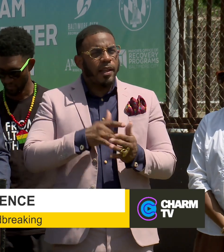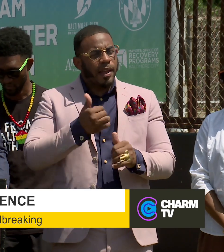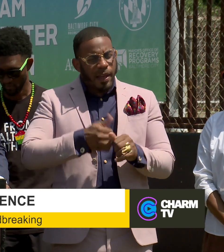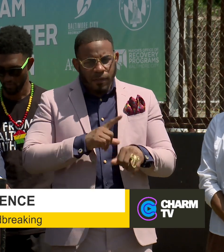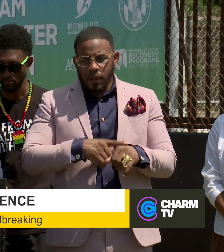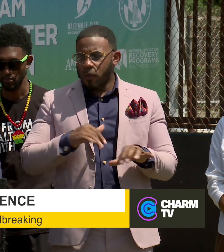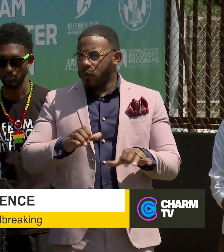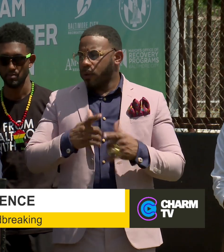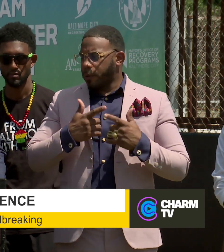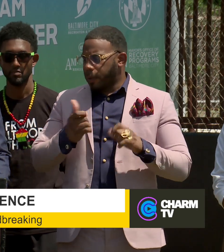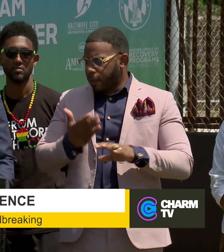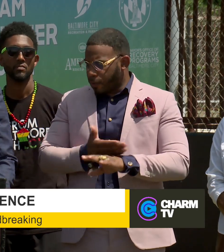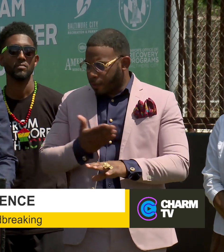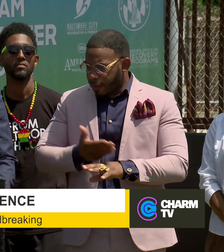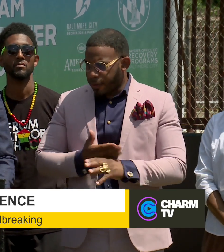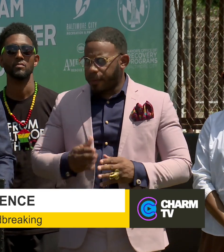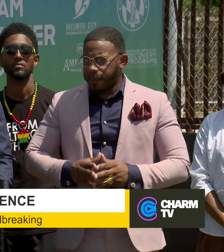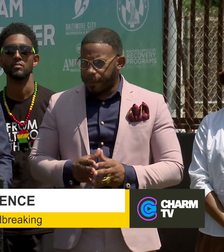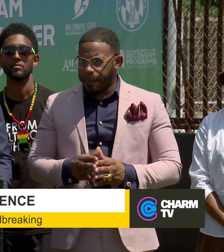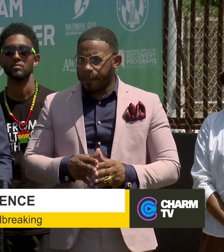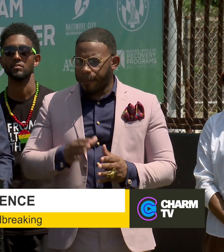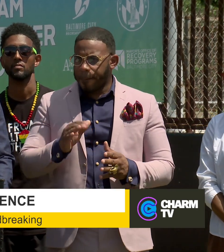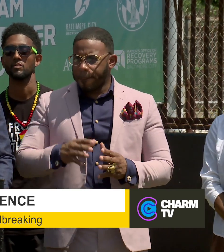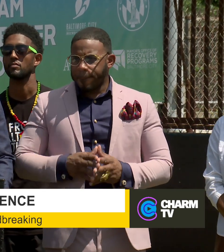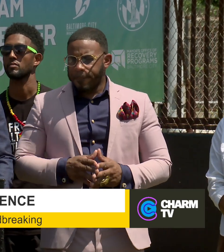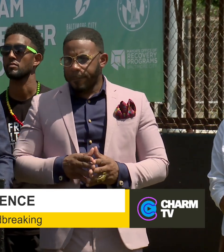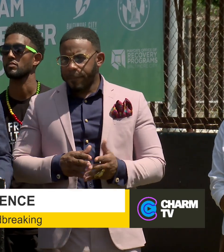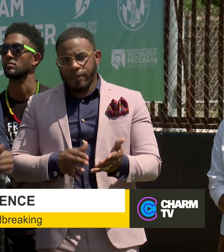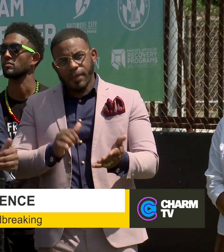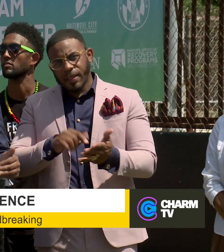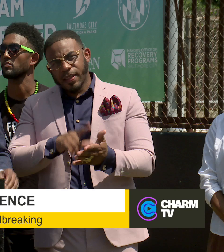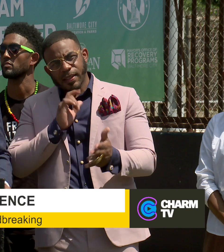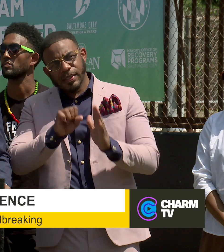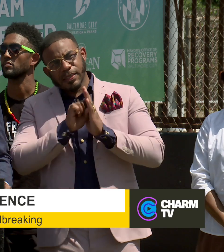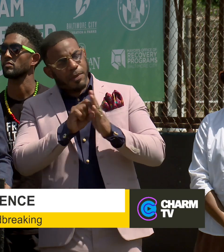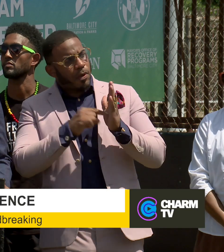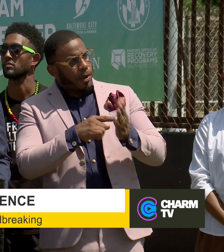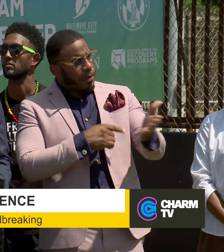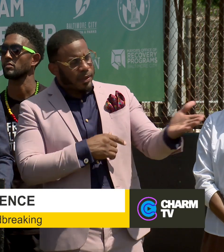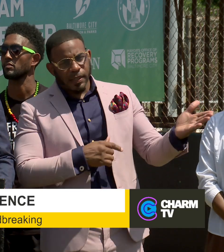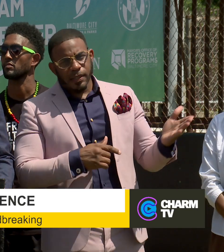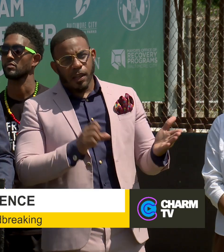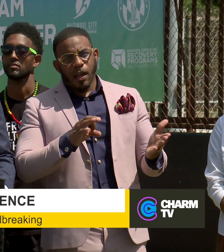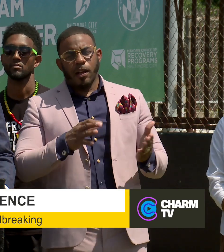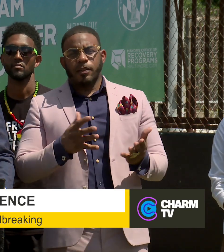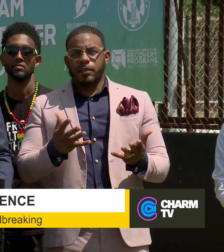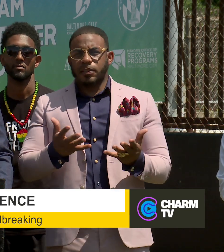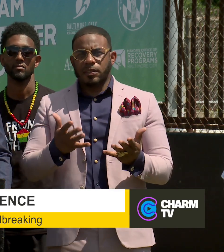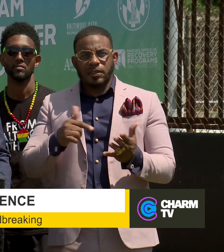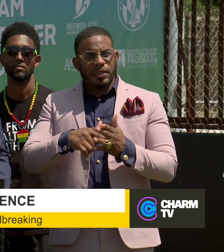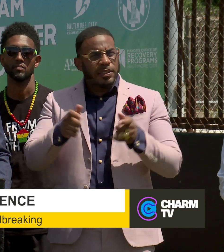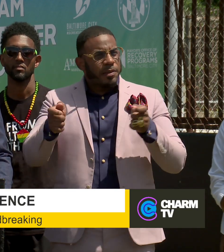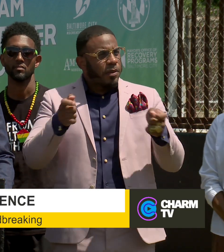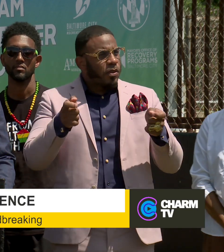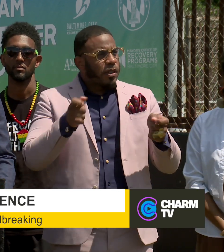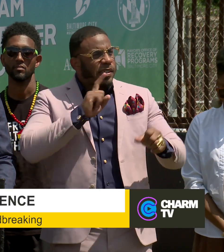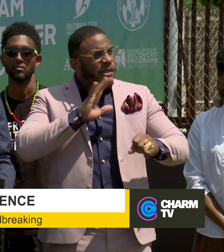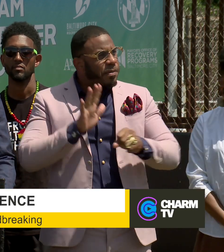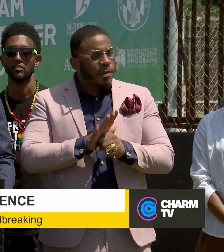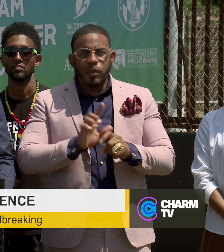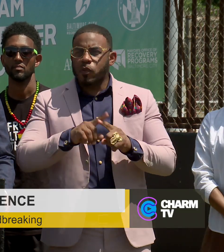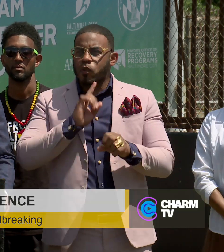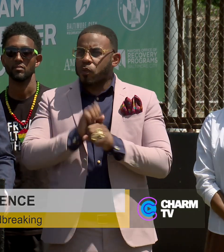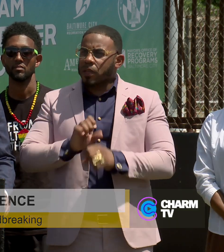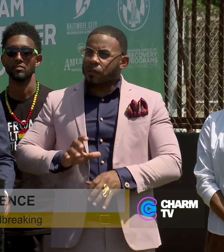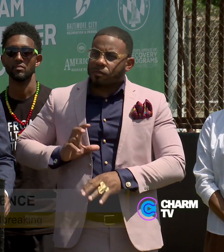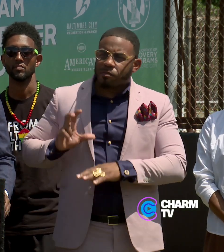single time we do a major renovation, that, this is a symbolic representation of this administration's commitment to